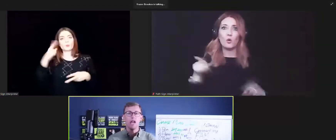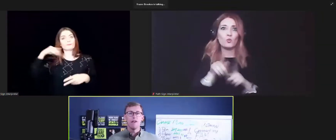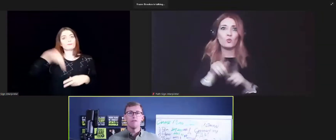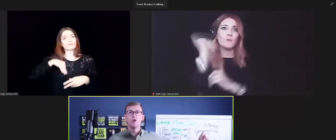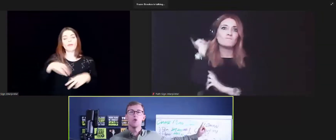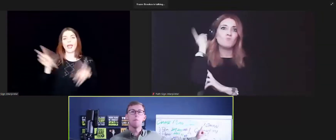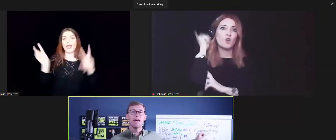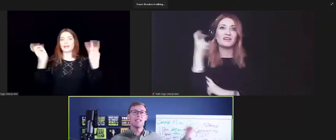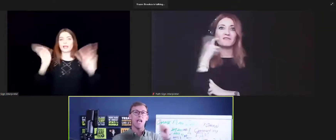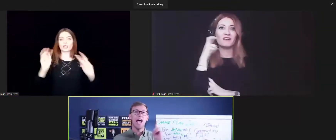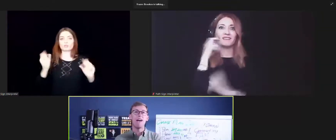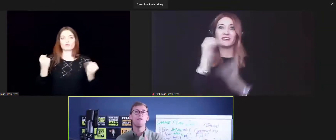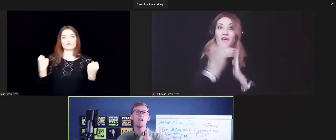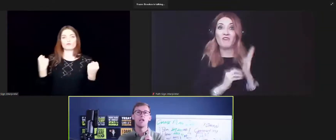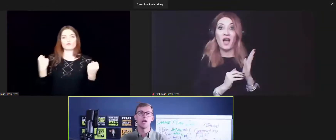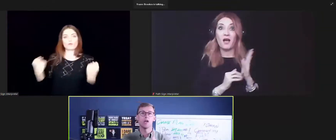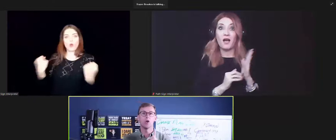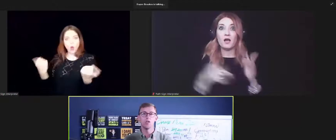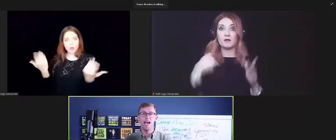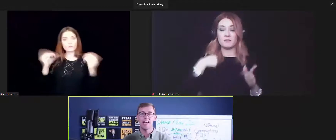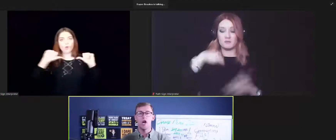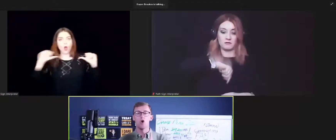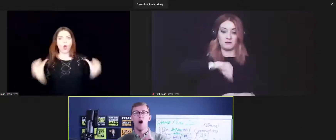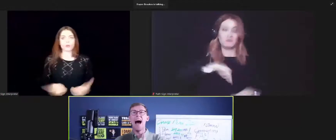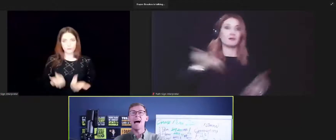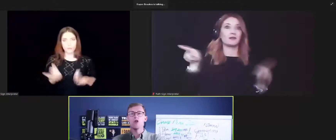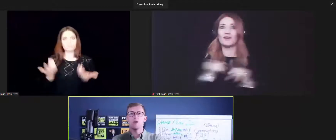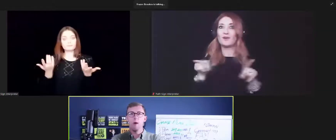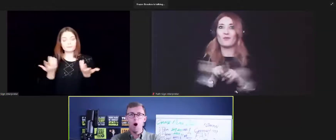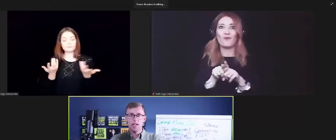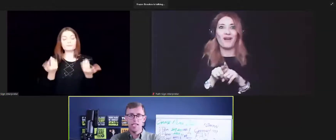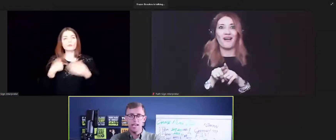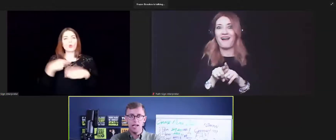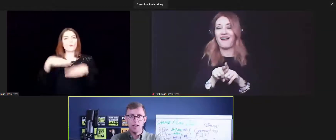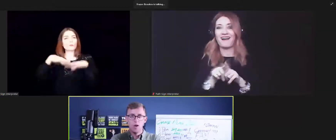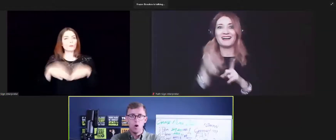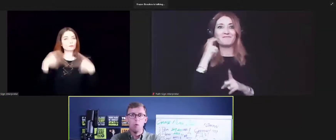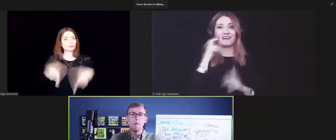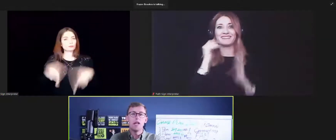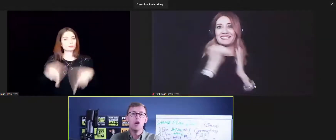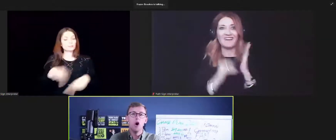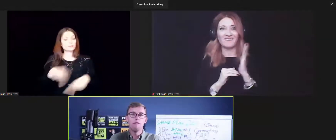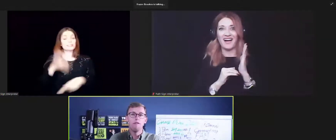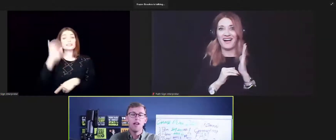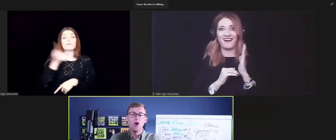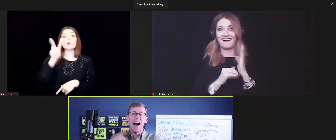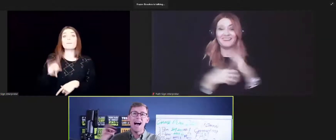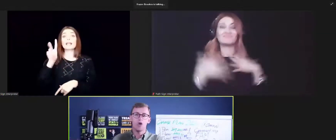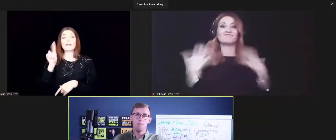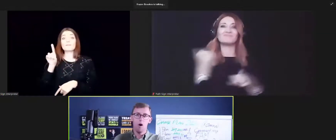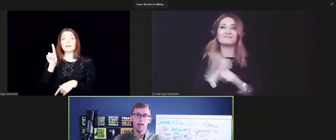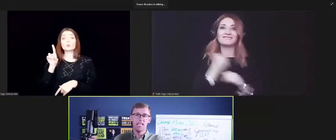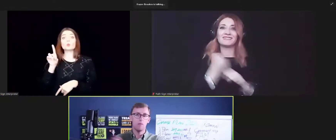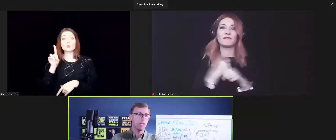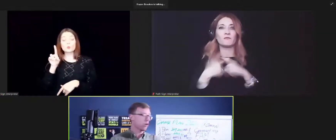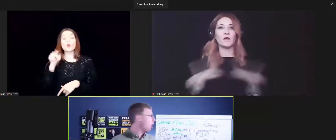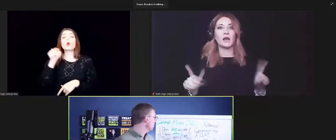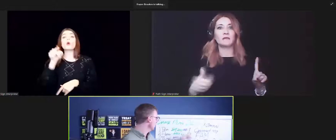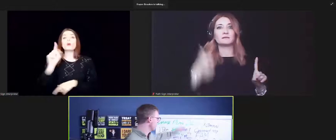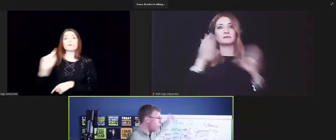2021, if you do a blitz every single day, your action marketing will be enough. Your action marketing